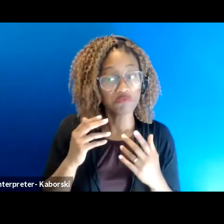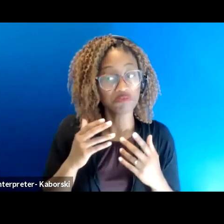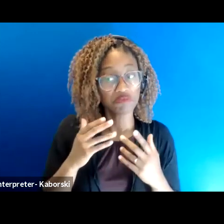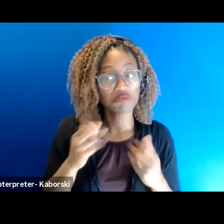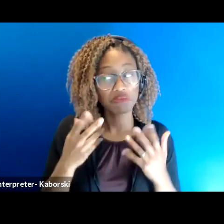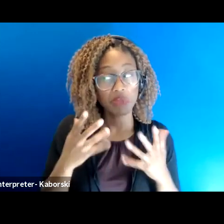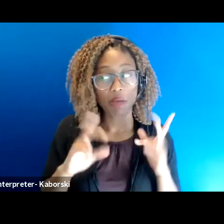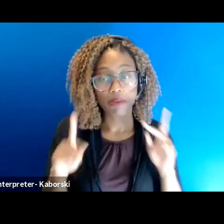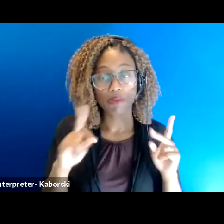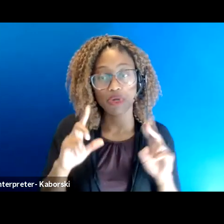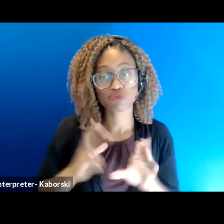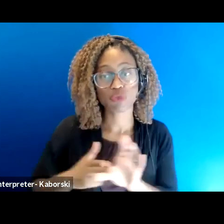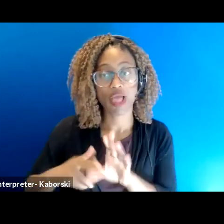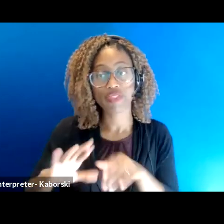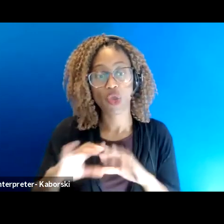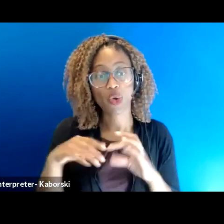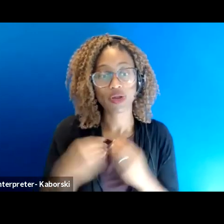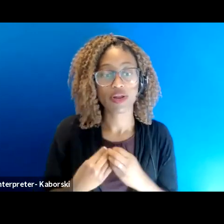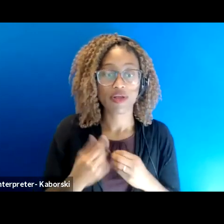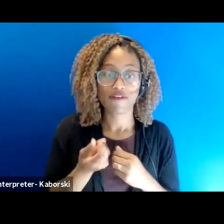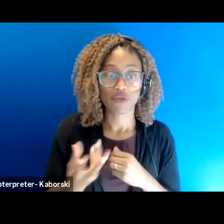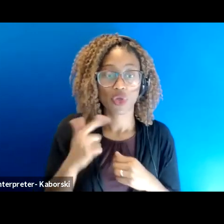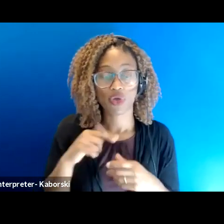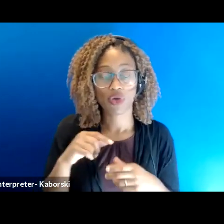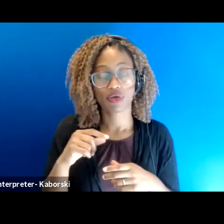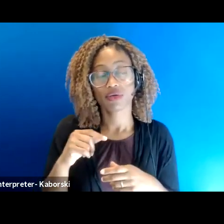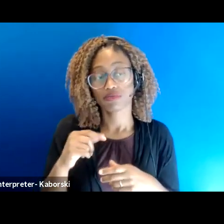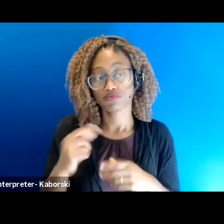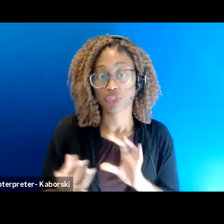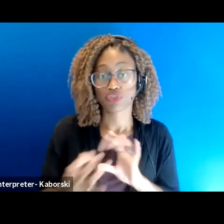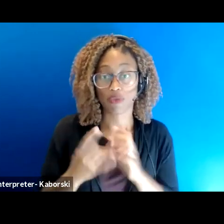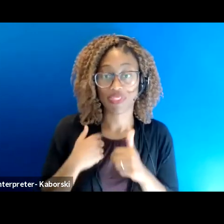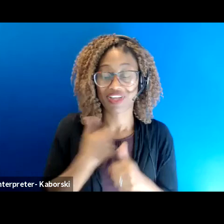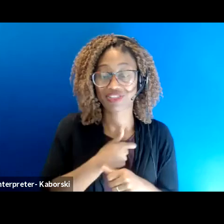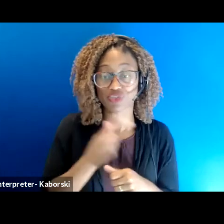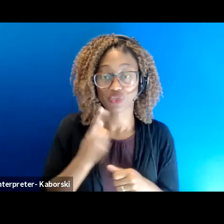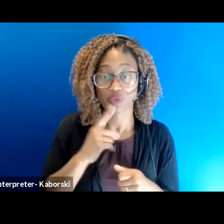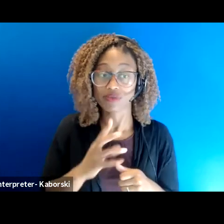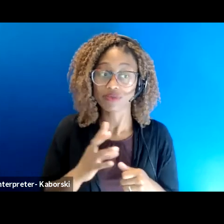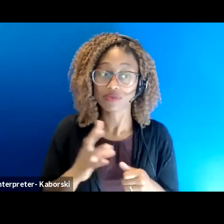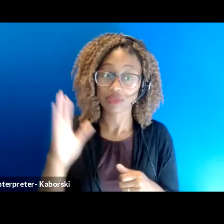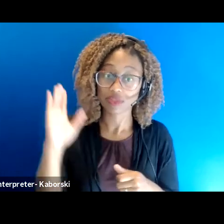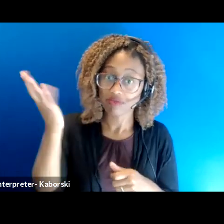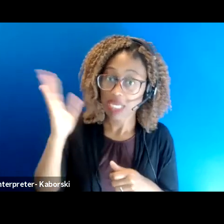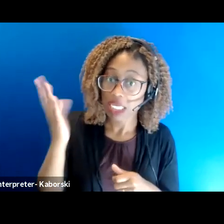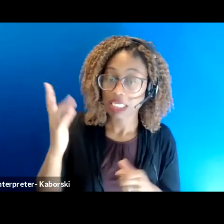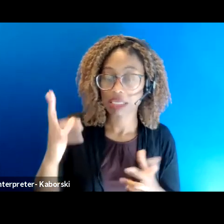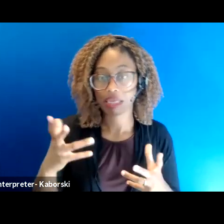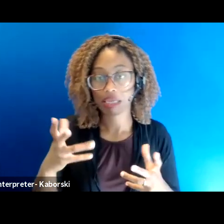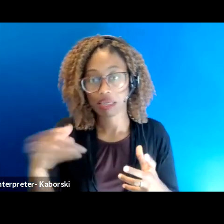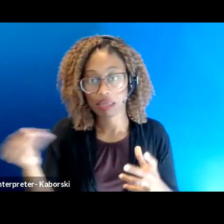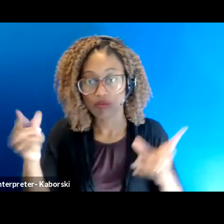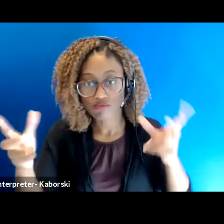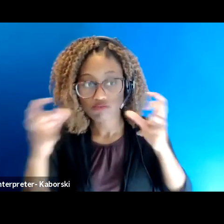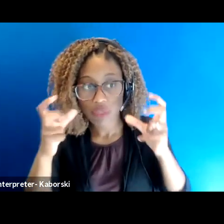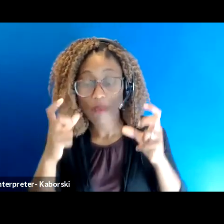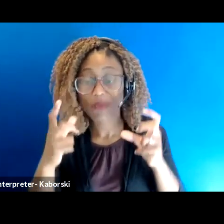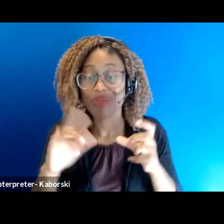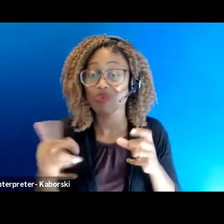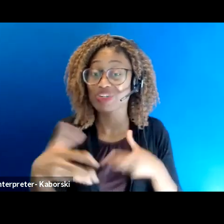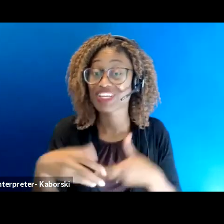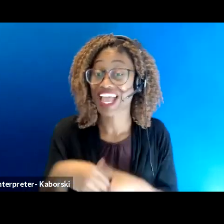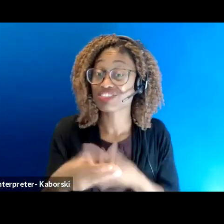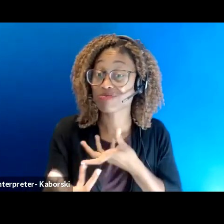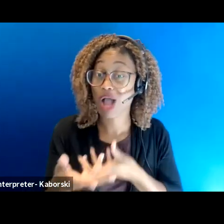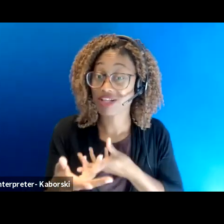couple have come to ours to speak and to listen. We are also in engagement in the process